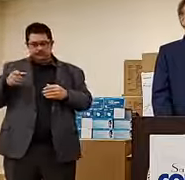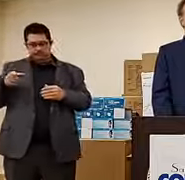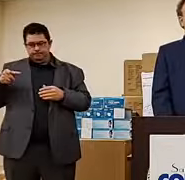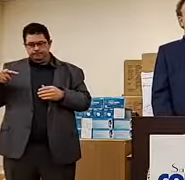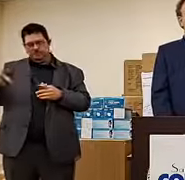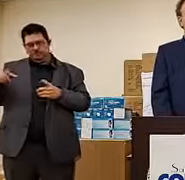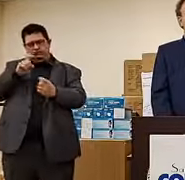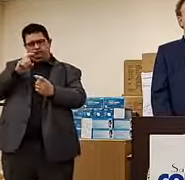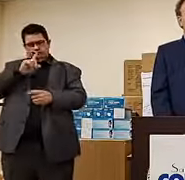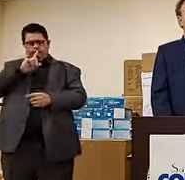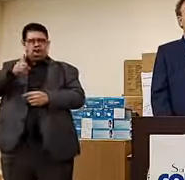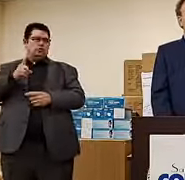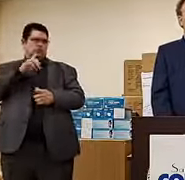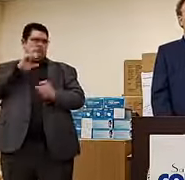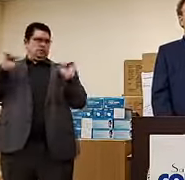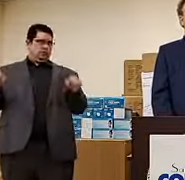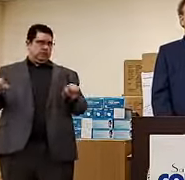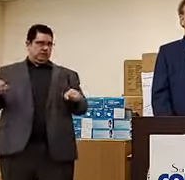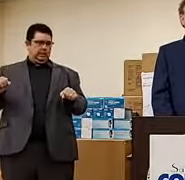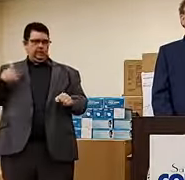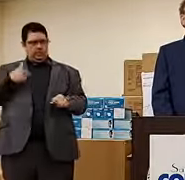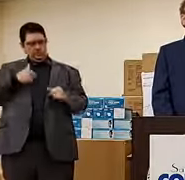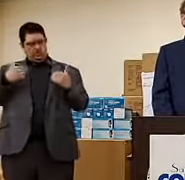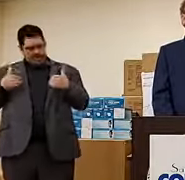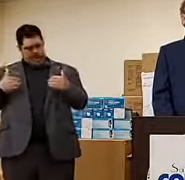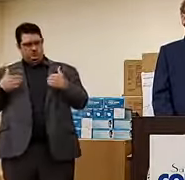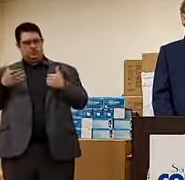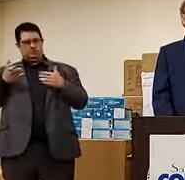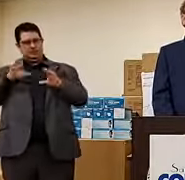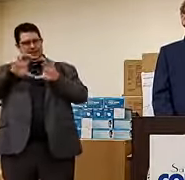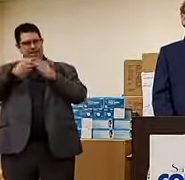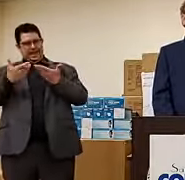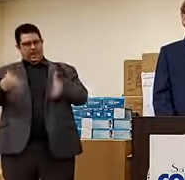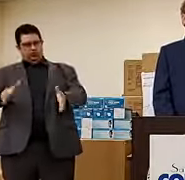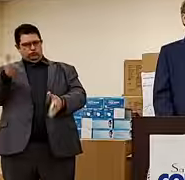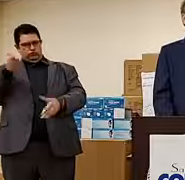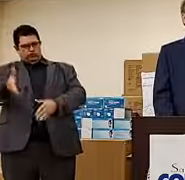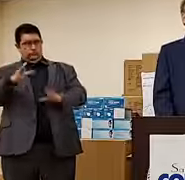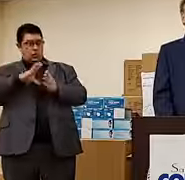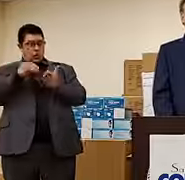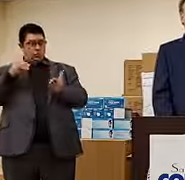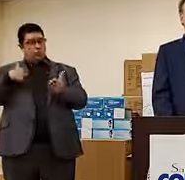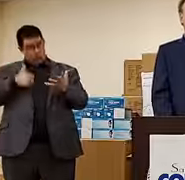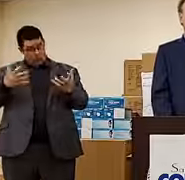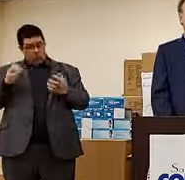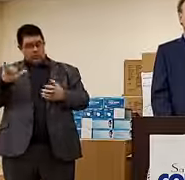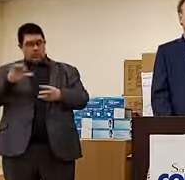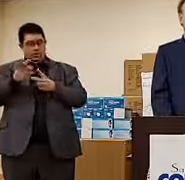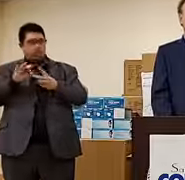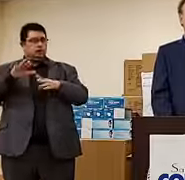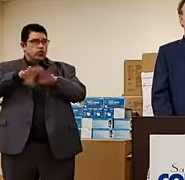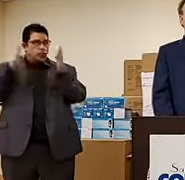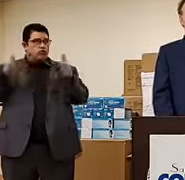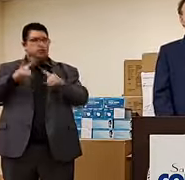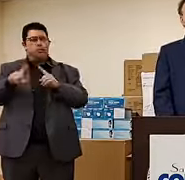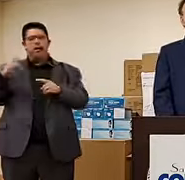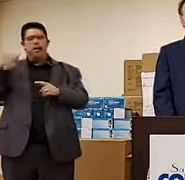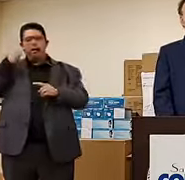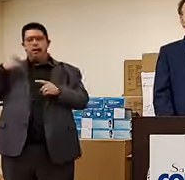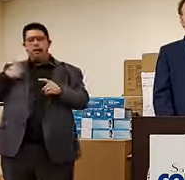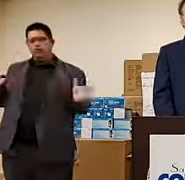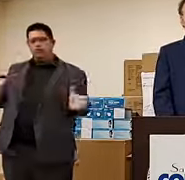the possibility that we could have some in-classroom learning, and we want to keep that possibility open. But I am encouraging parents, if they have a choice,